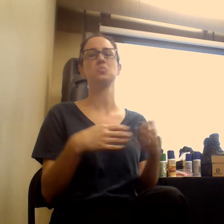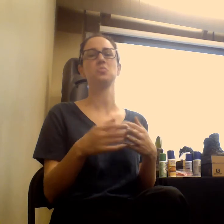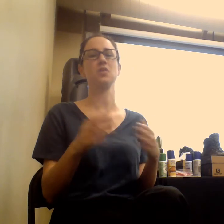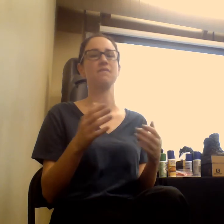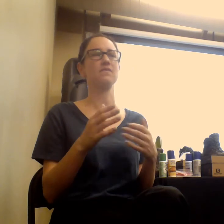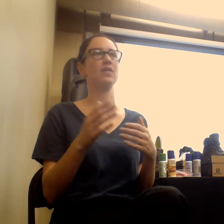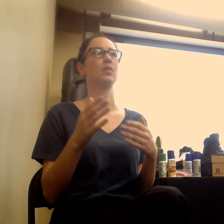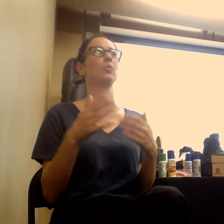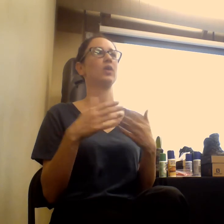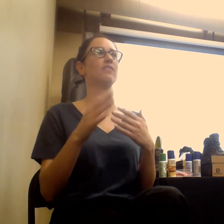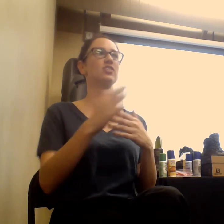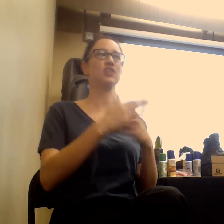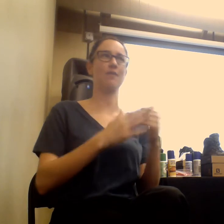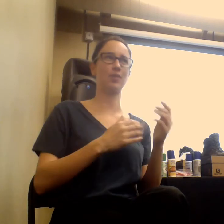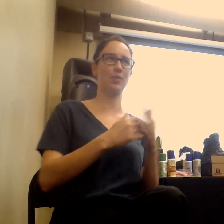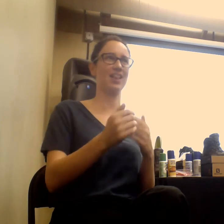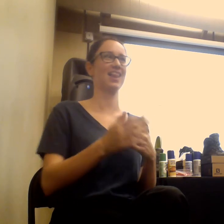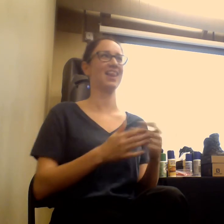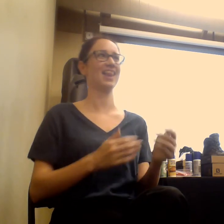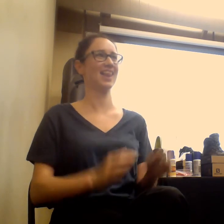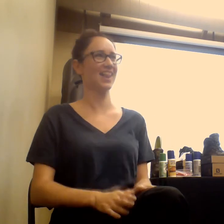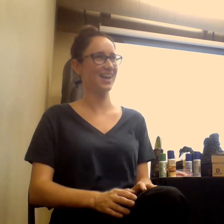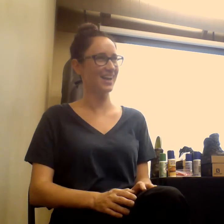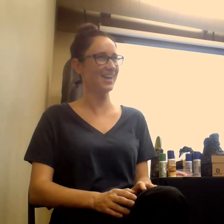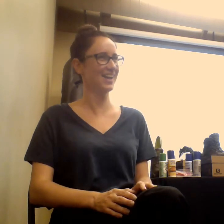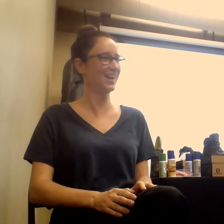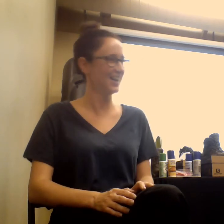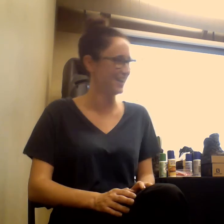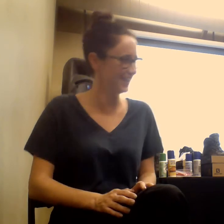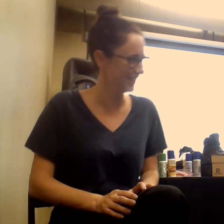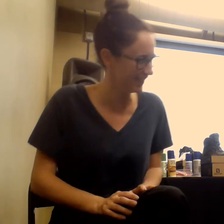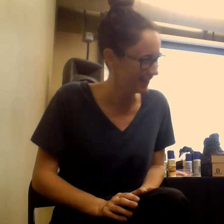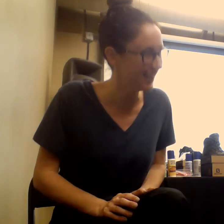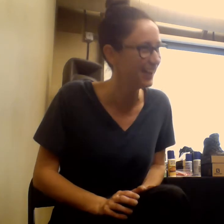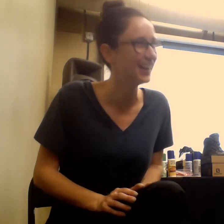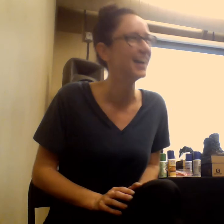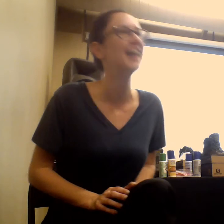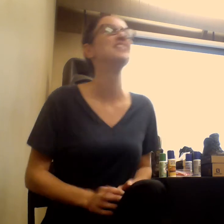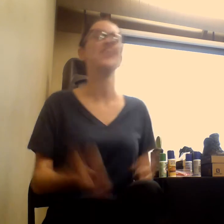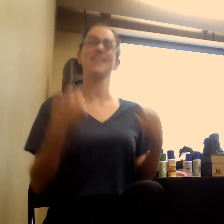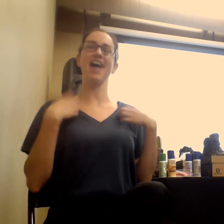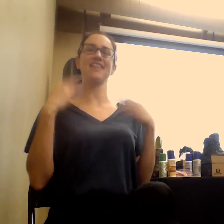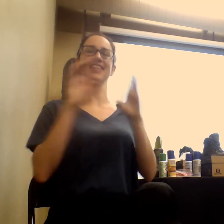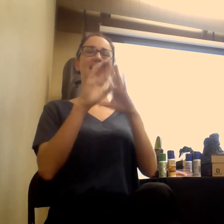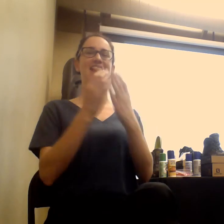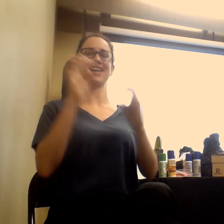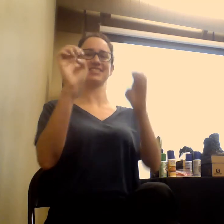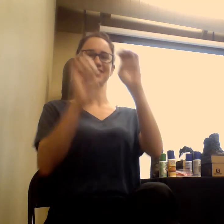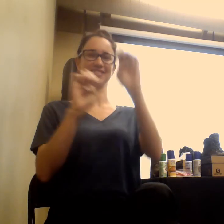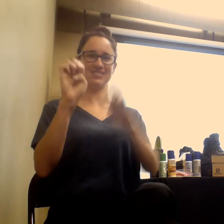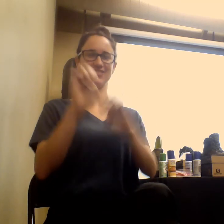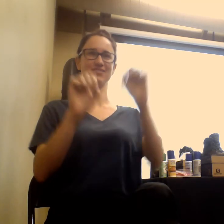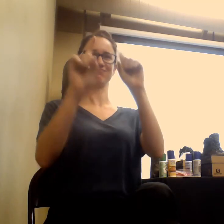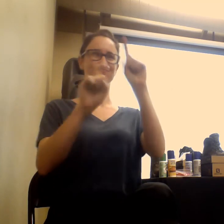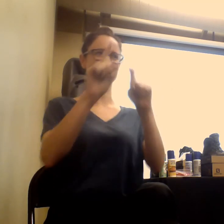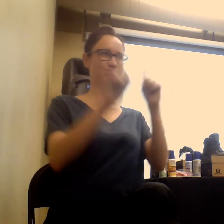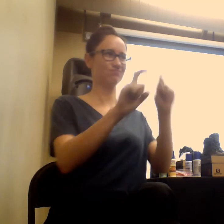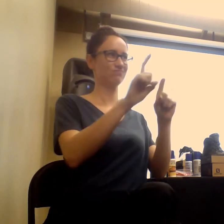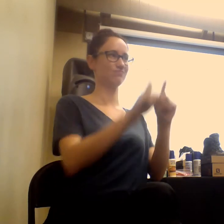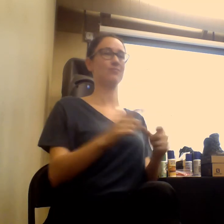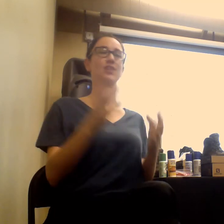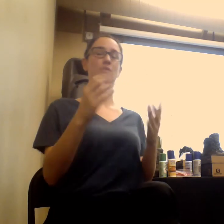and my immediate supervisor read them. And the benefit from these is it helps us tailor the class and get more out of it for you guys.